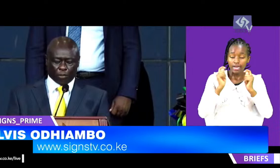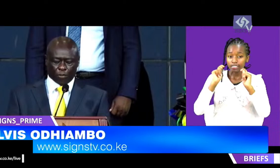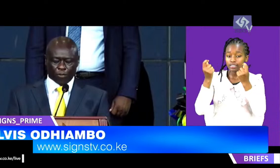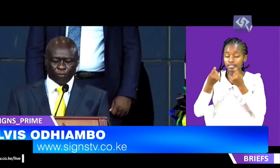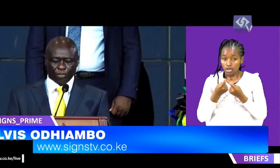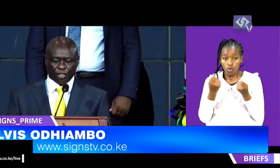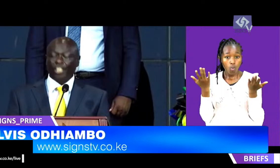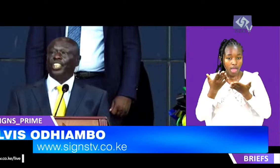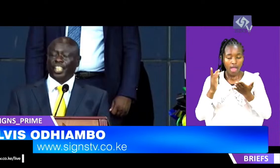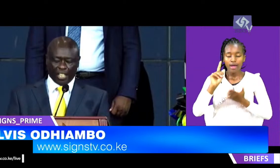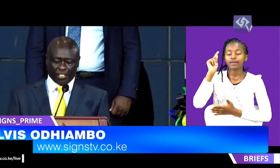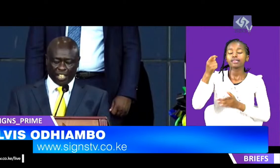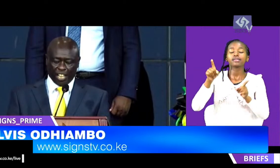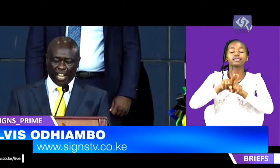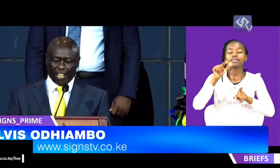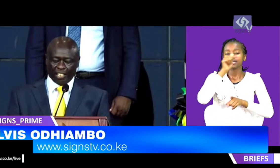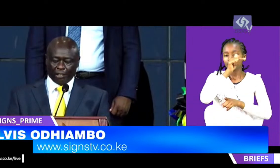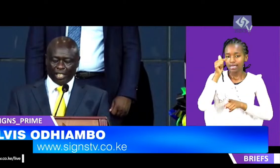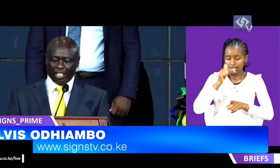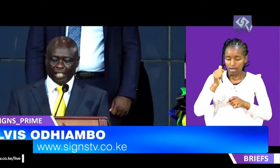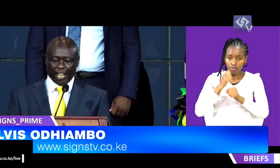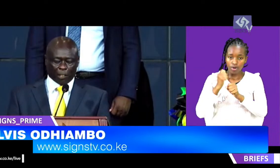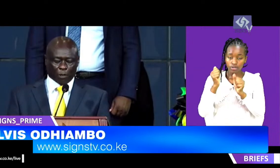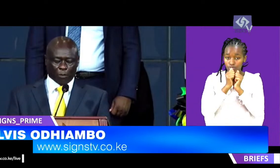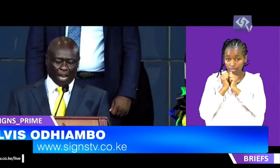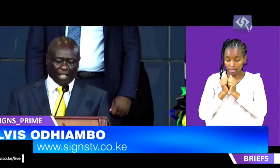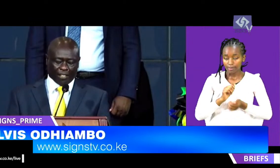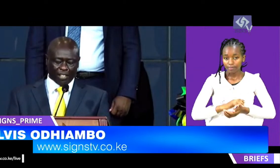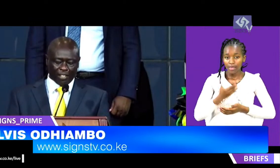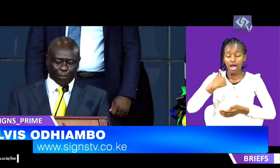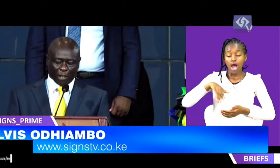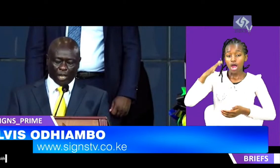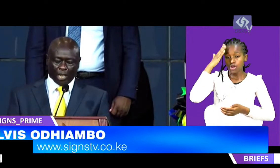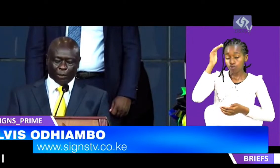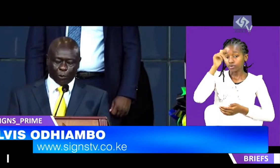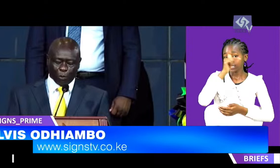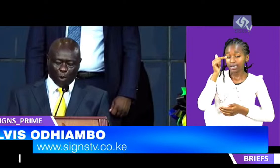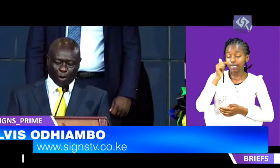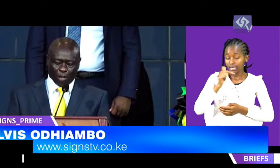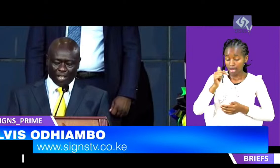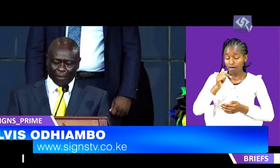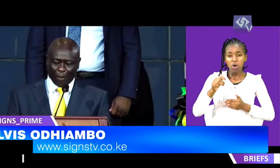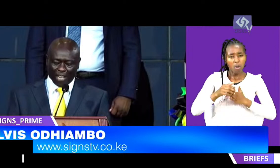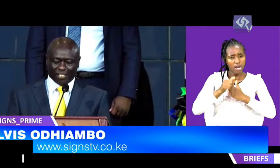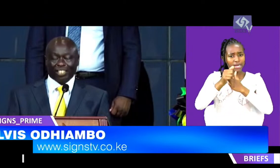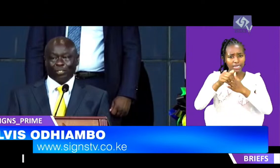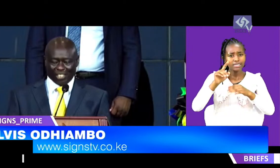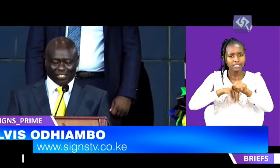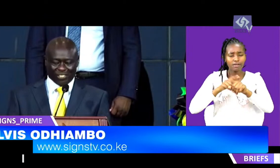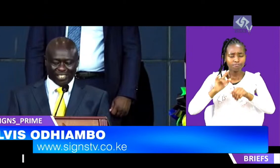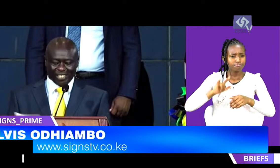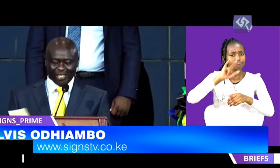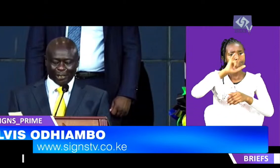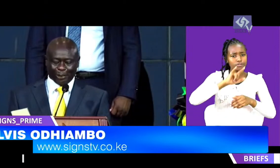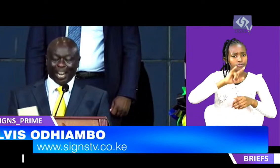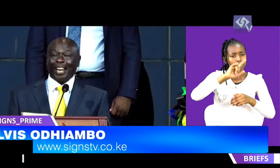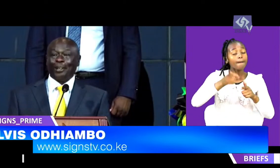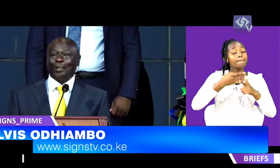to. Indeed, Tanzania is our leading export market, but we can do more in balancing trades. Kwa